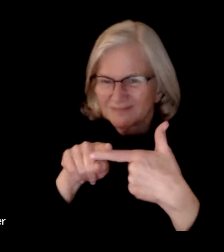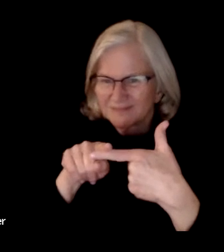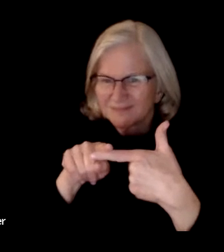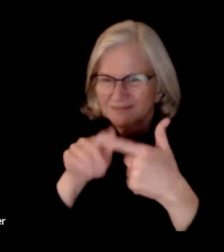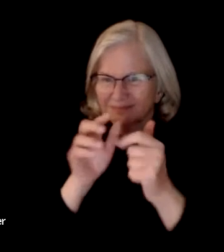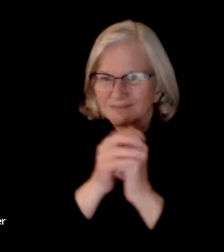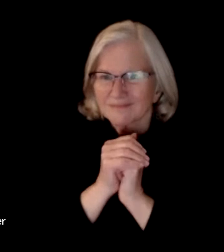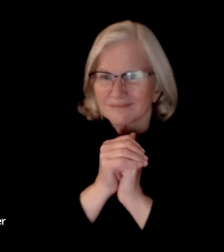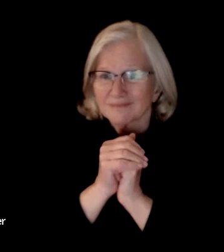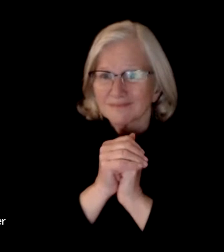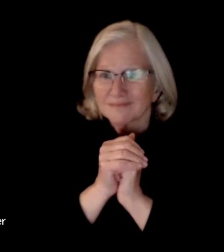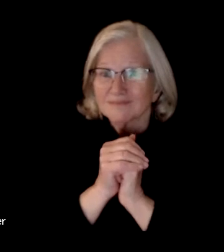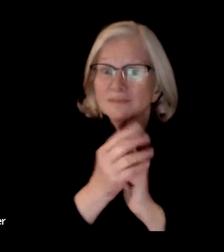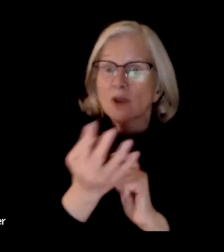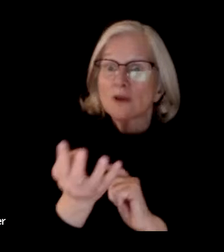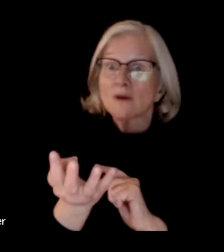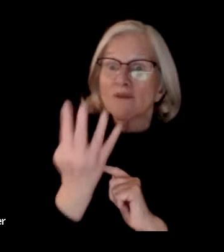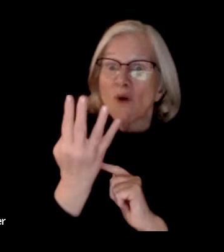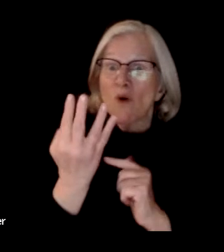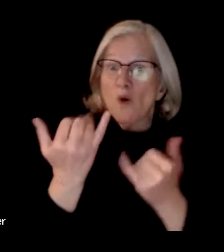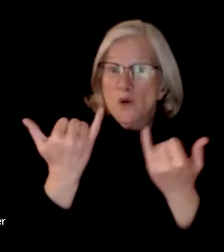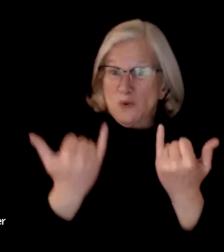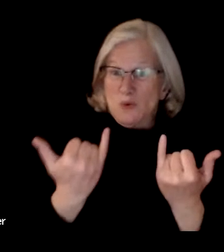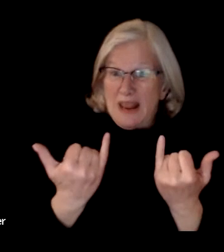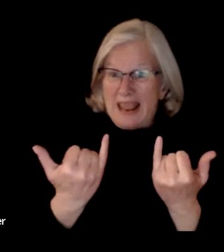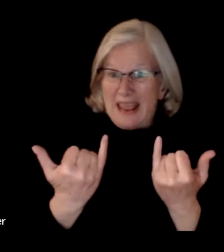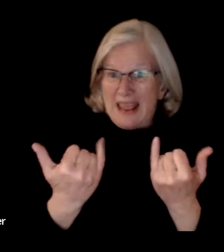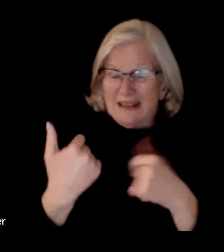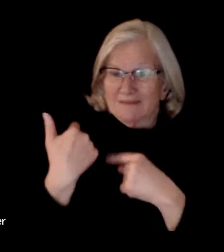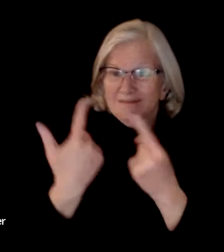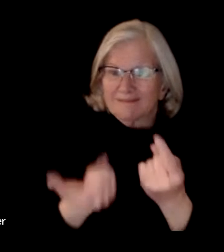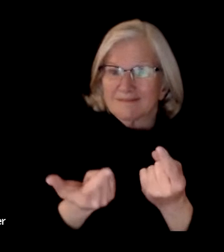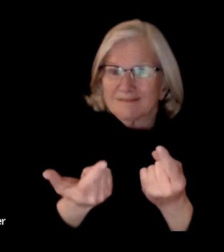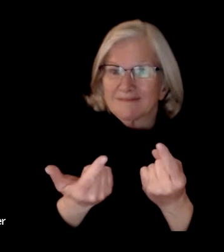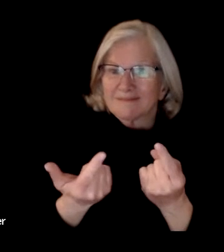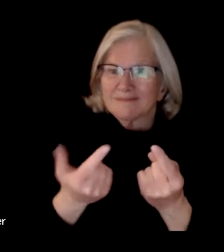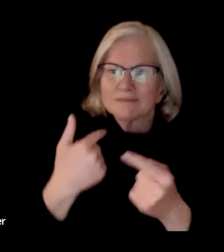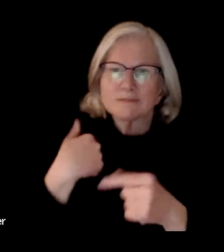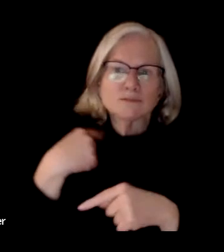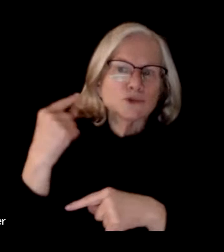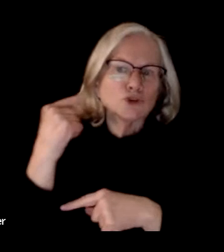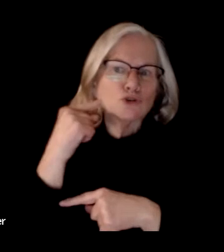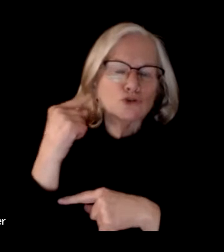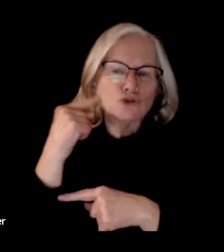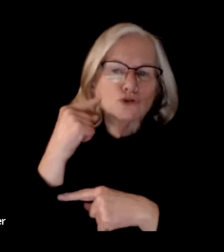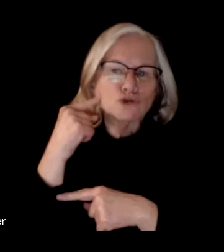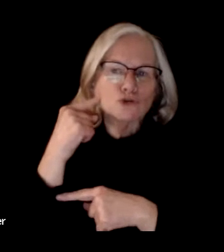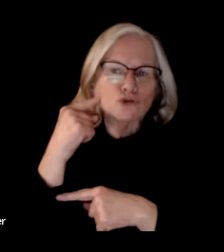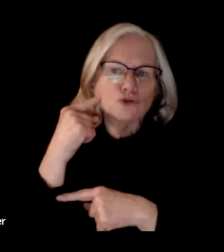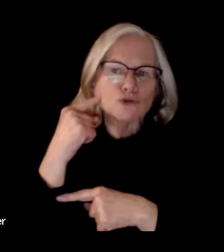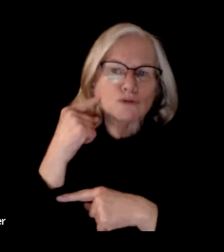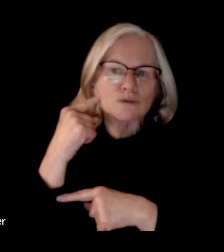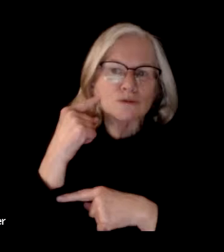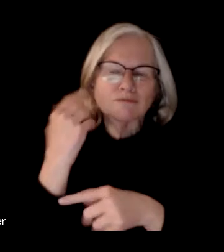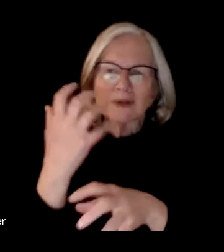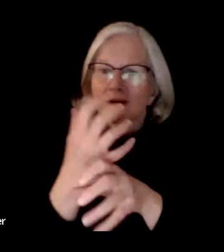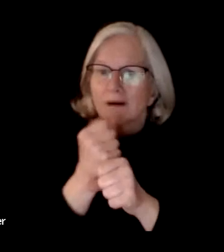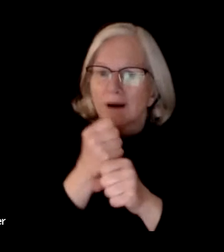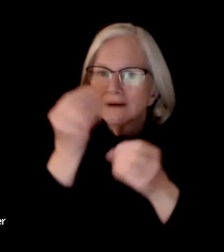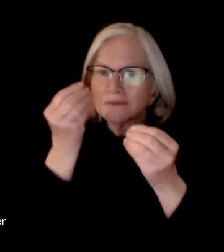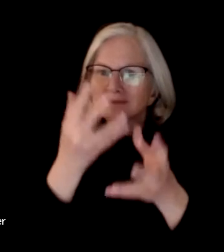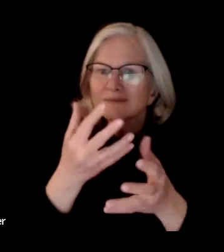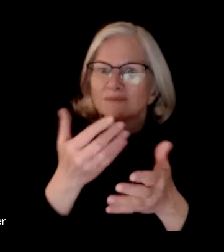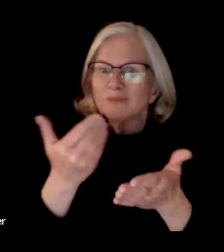deaths in today's report that was reported in to us on the day prior, bringing us to a new total